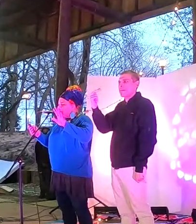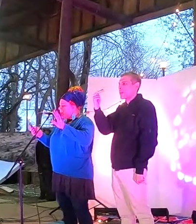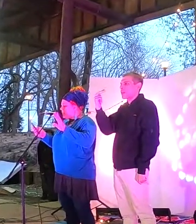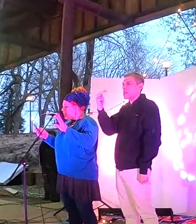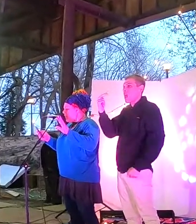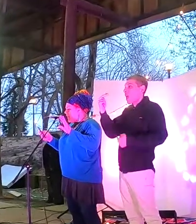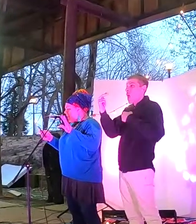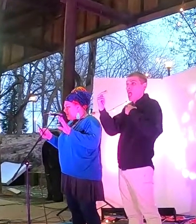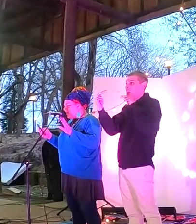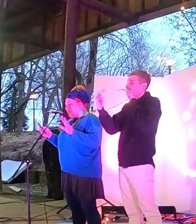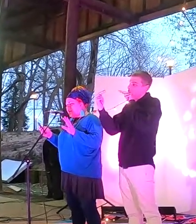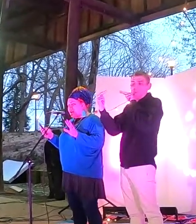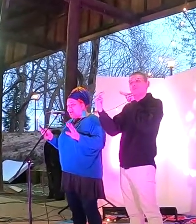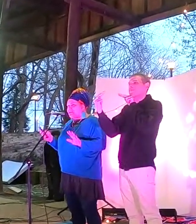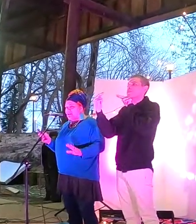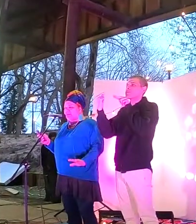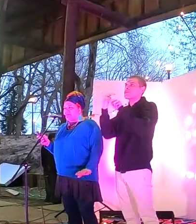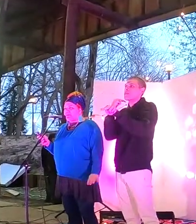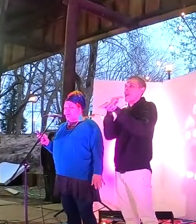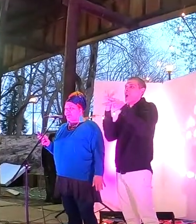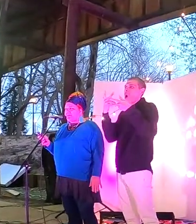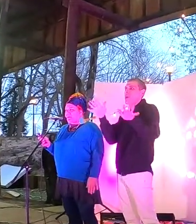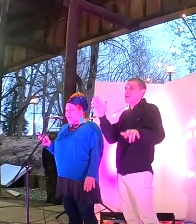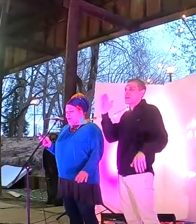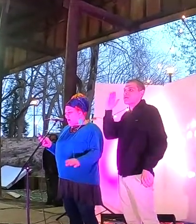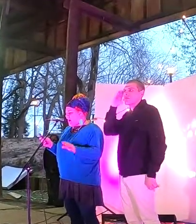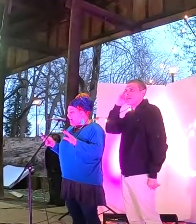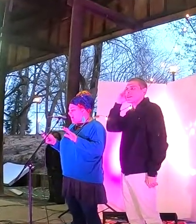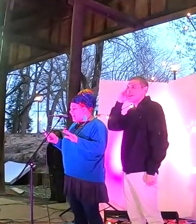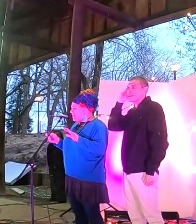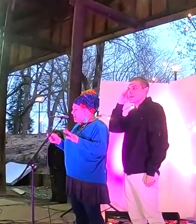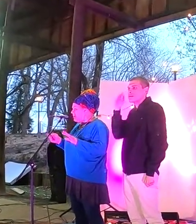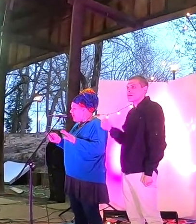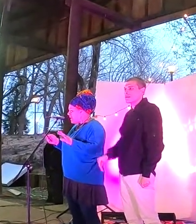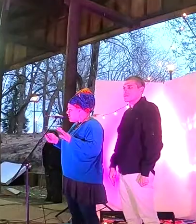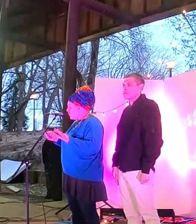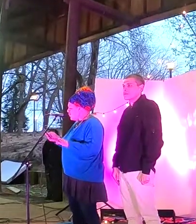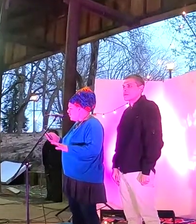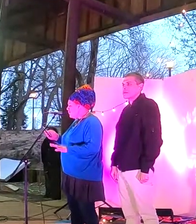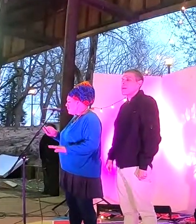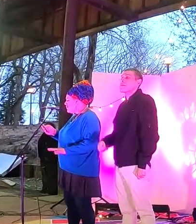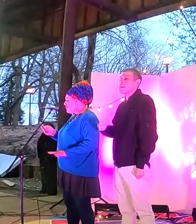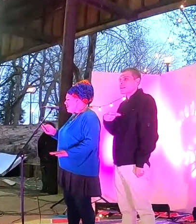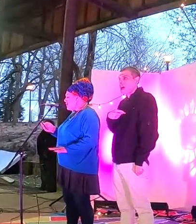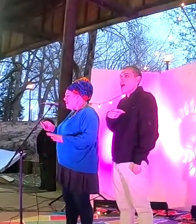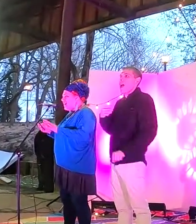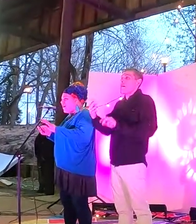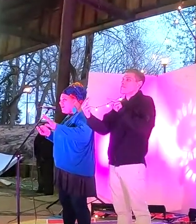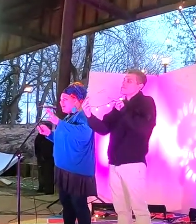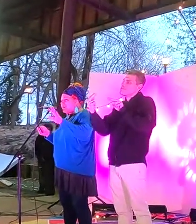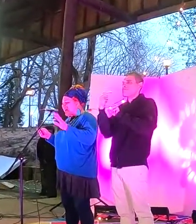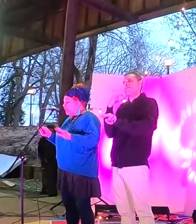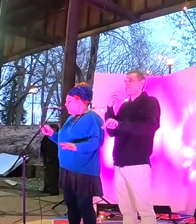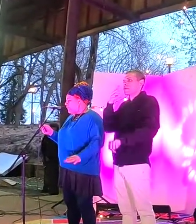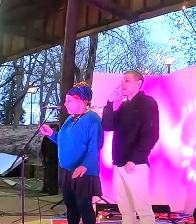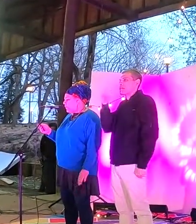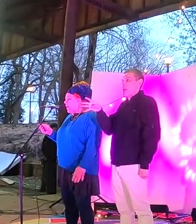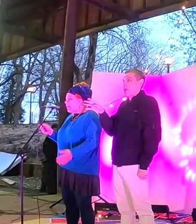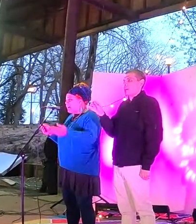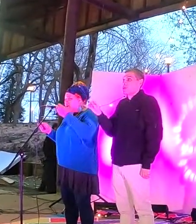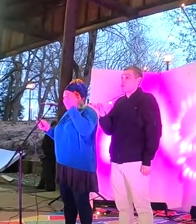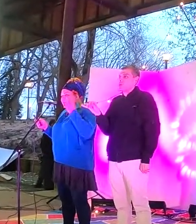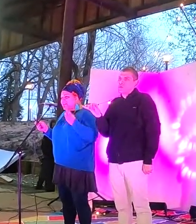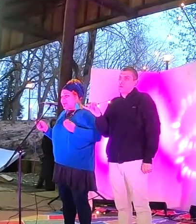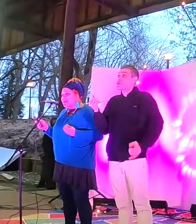him. Truth is, I recognized him. I passed him by too. Now he's out of